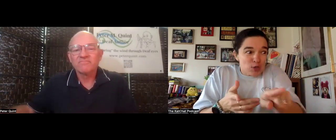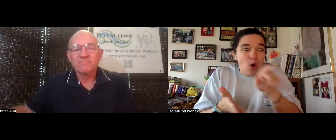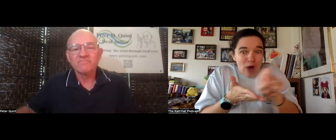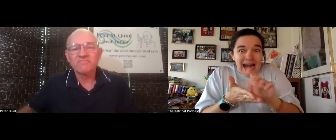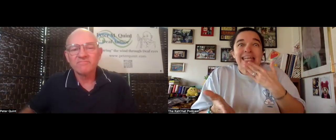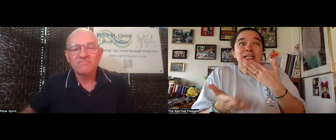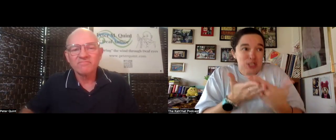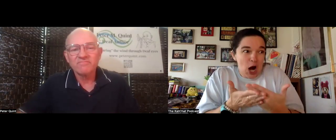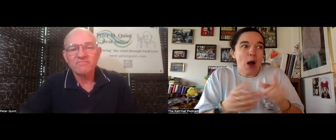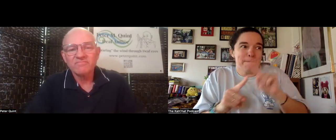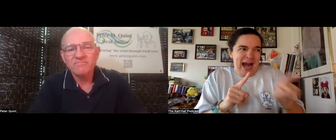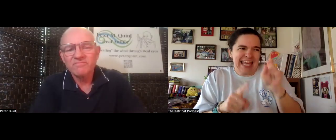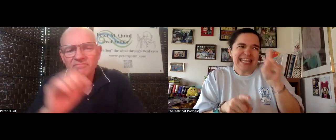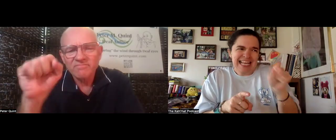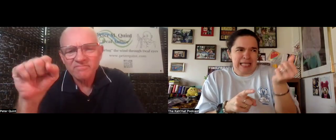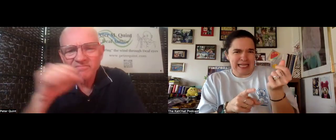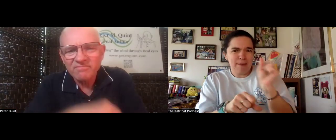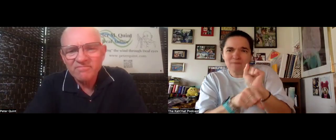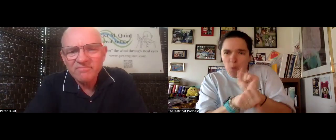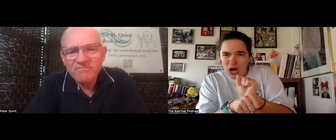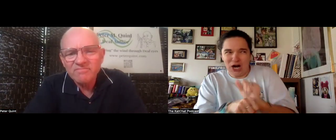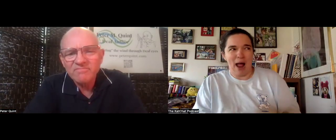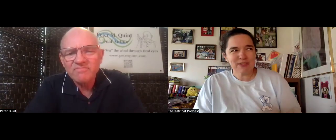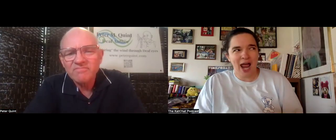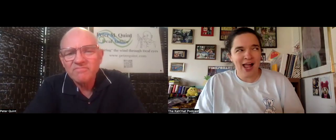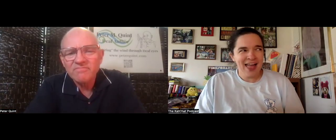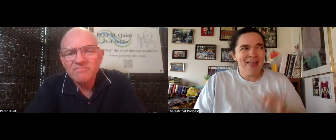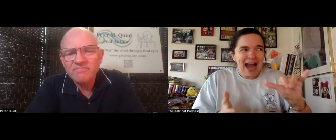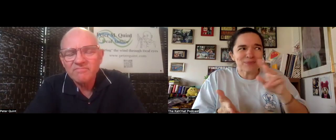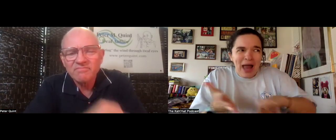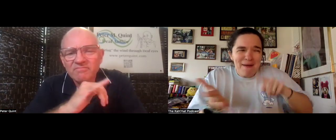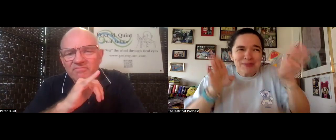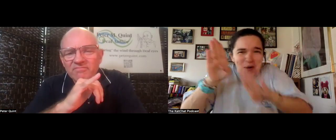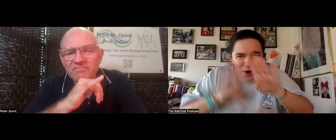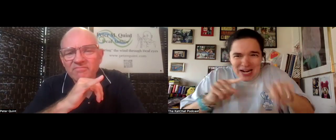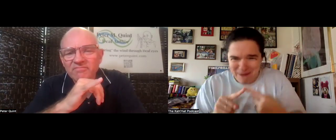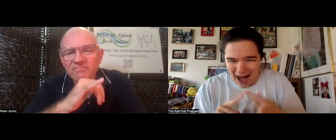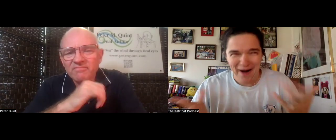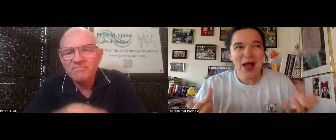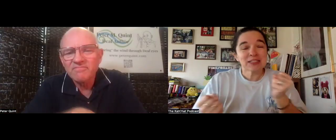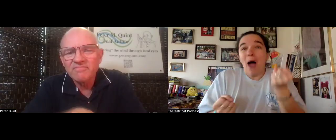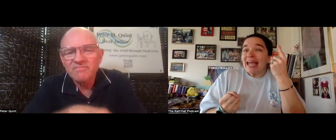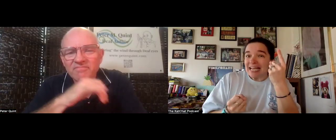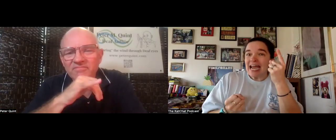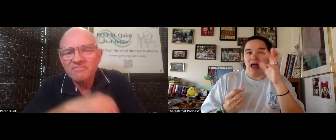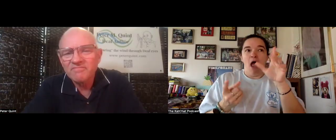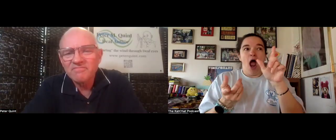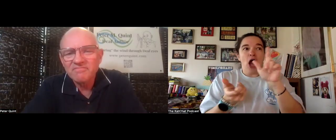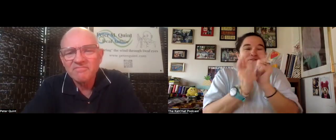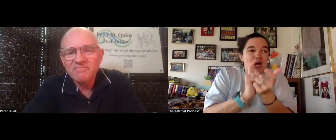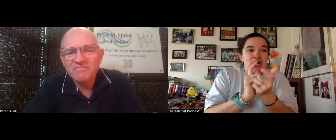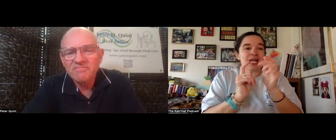about? You're writing and good, but it needs a little bit of work. I was like, that's what I was worried about. So I